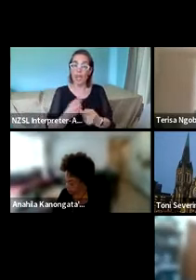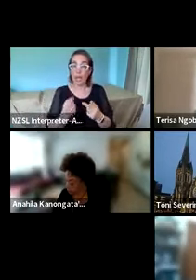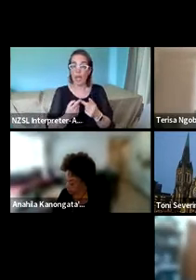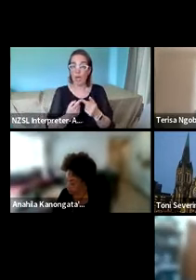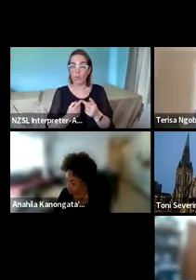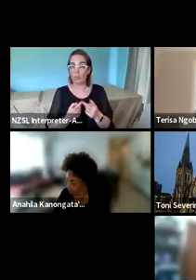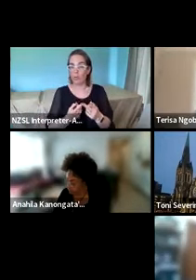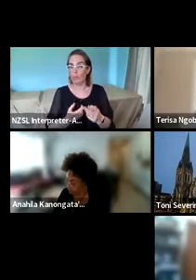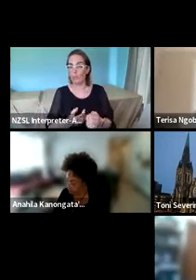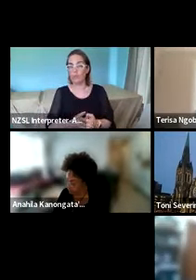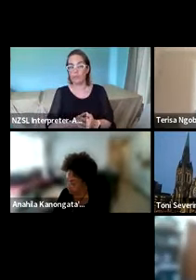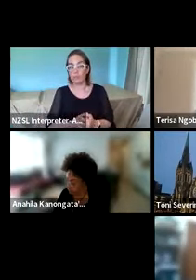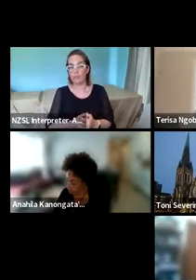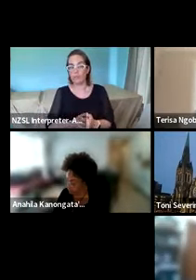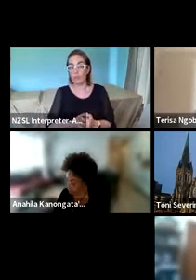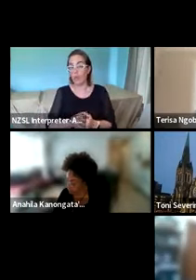the